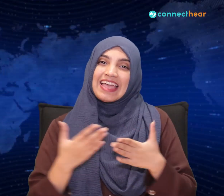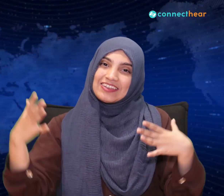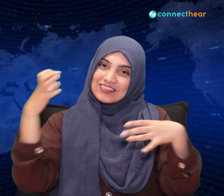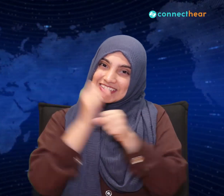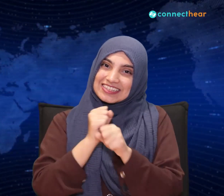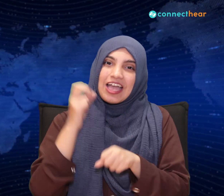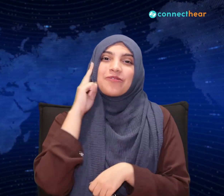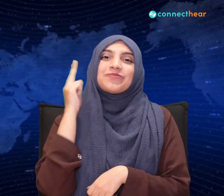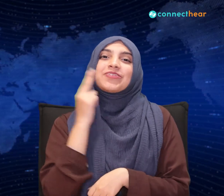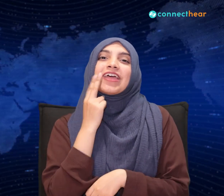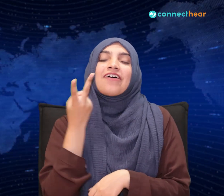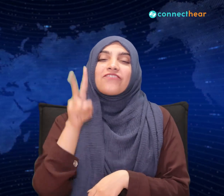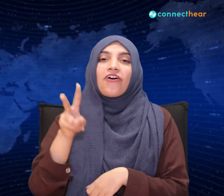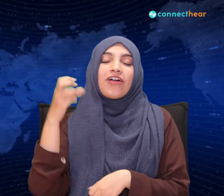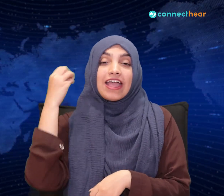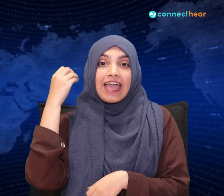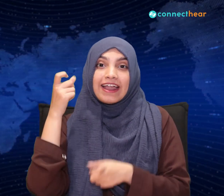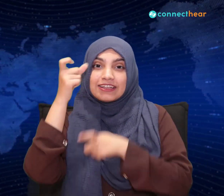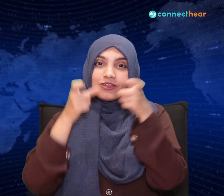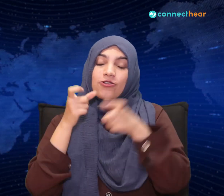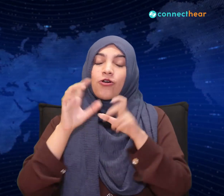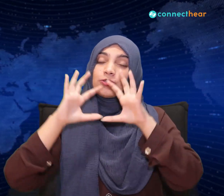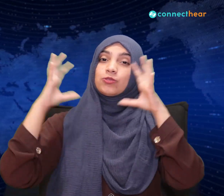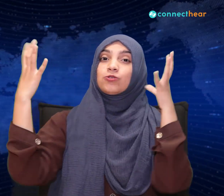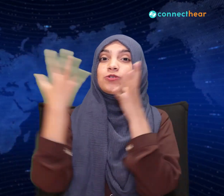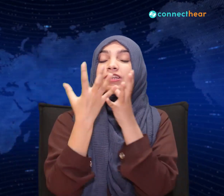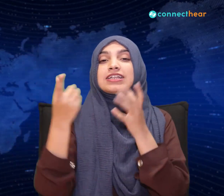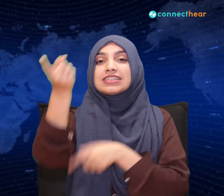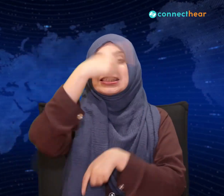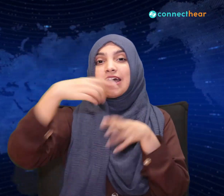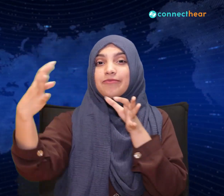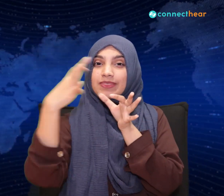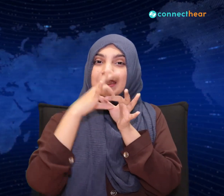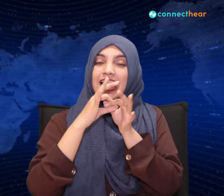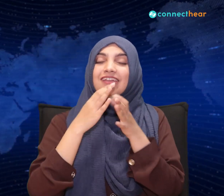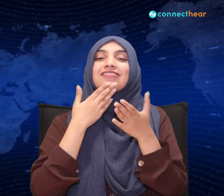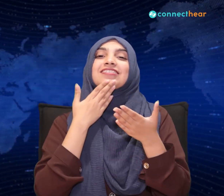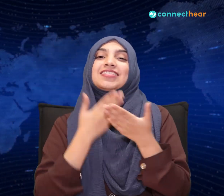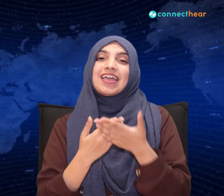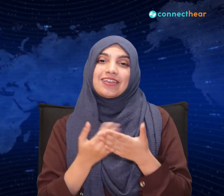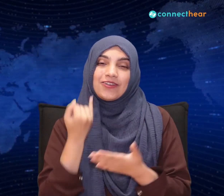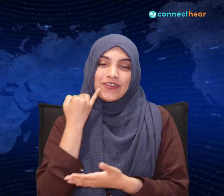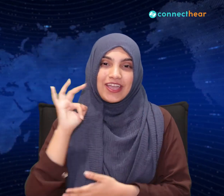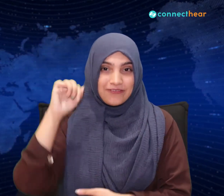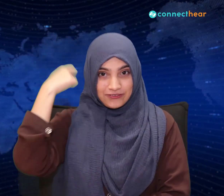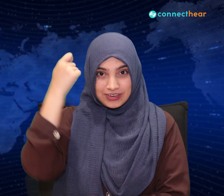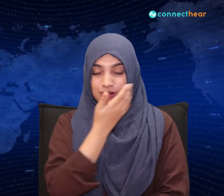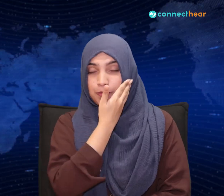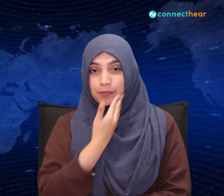Thank you to all the deaf and hearing people around the world for connecting with us. If you enjoy